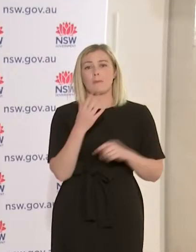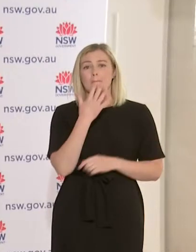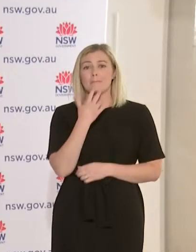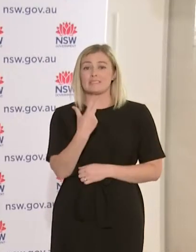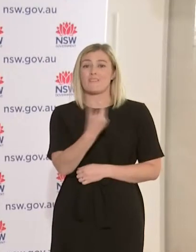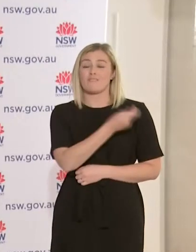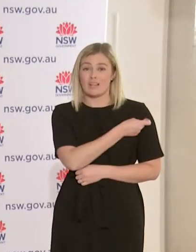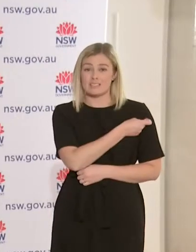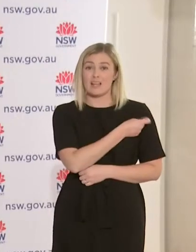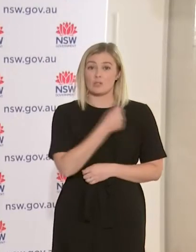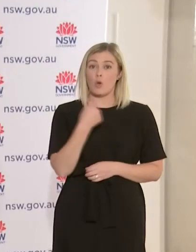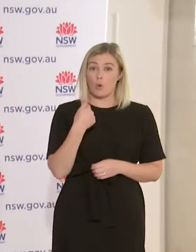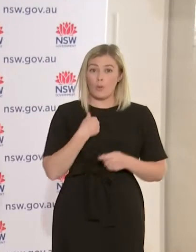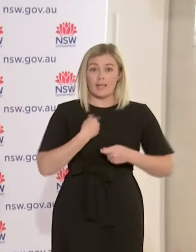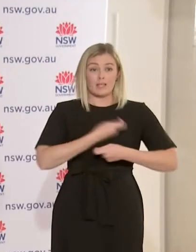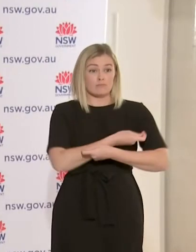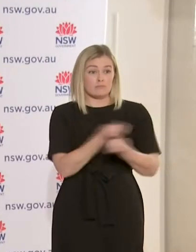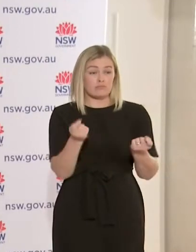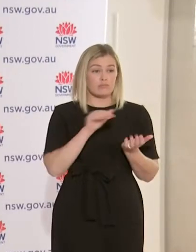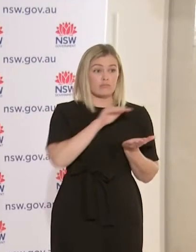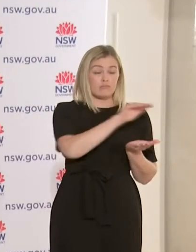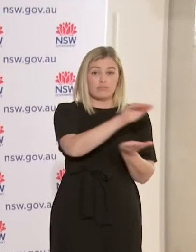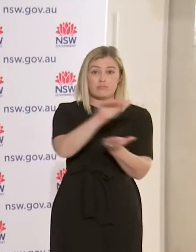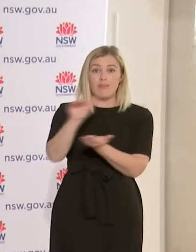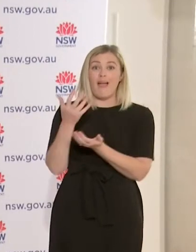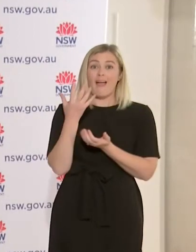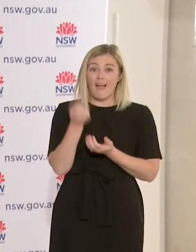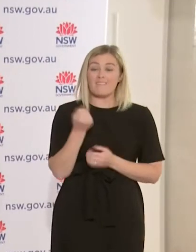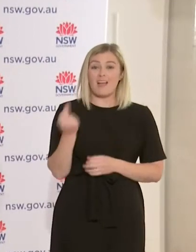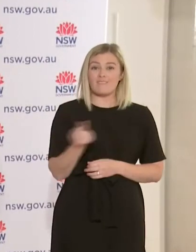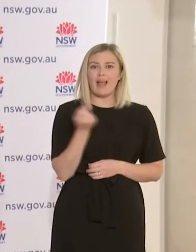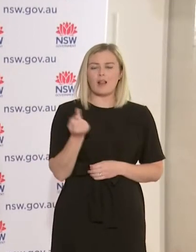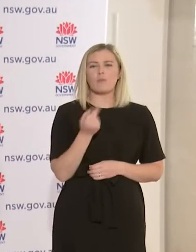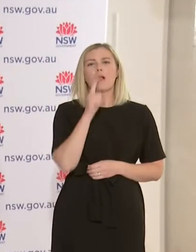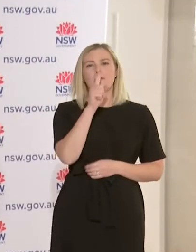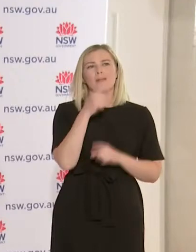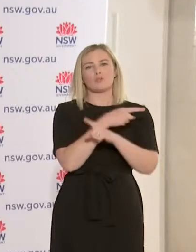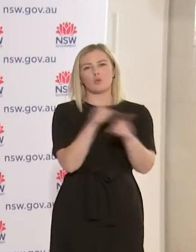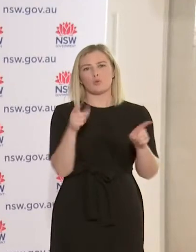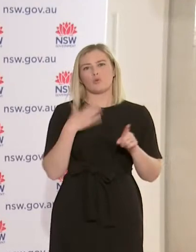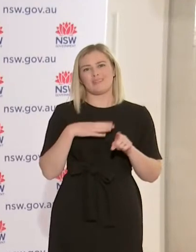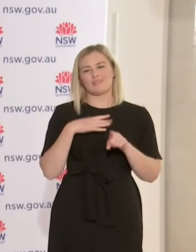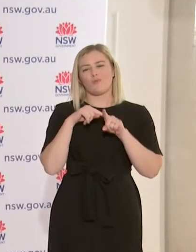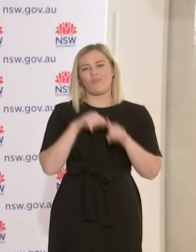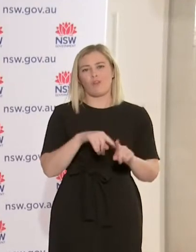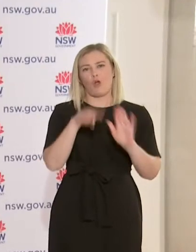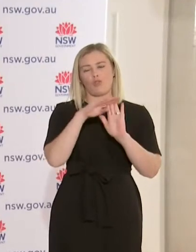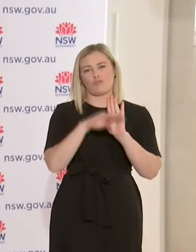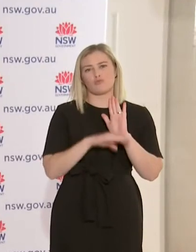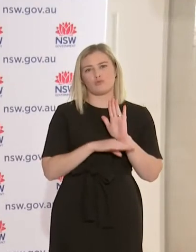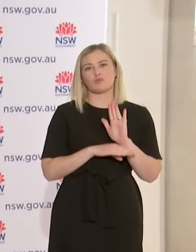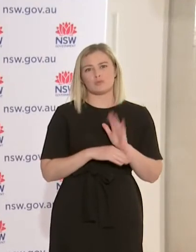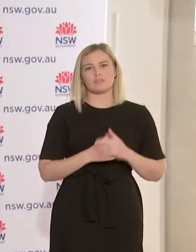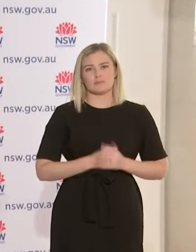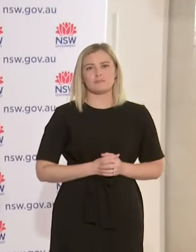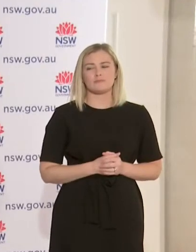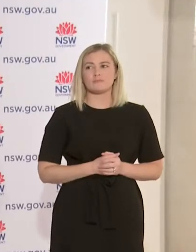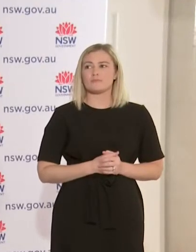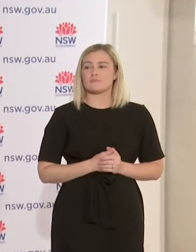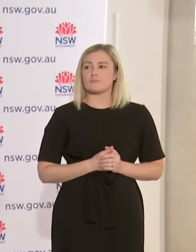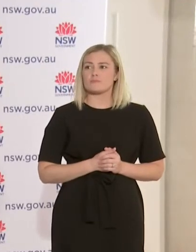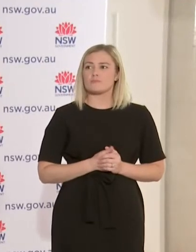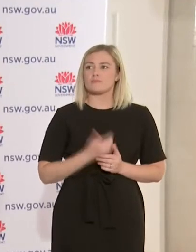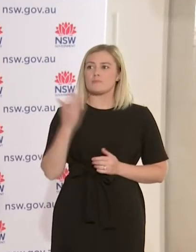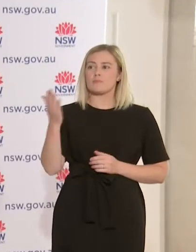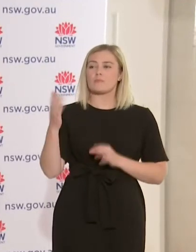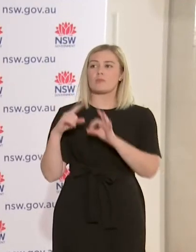be following the public health advice and the orders at this time. That will give us the greatest hope. Dr. Chan, as it starts